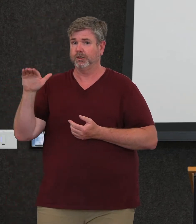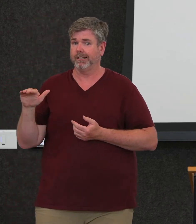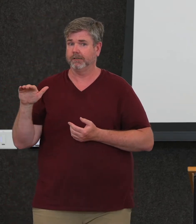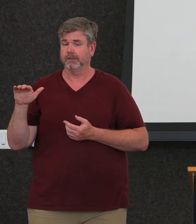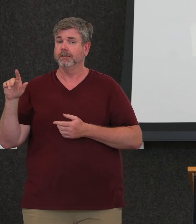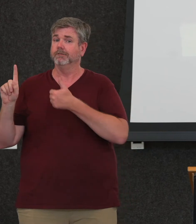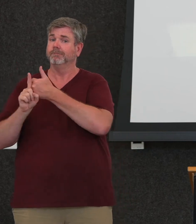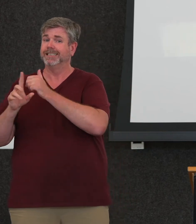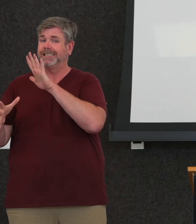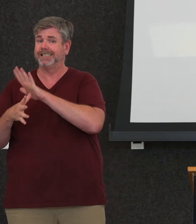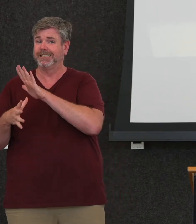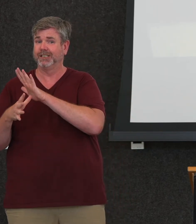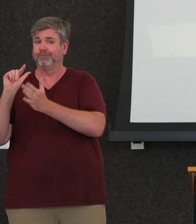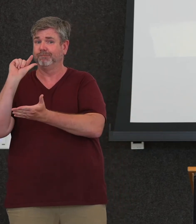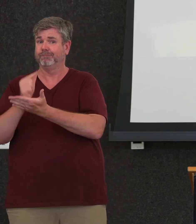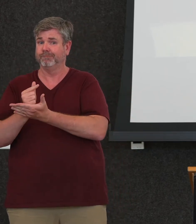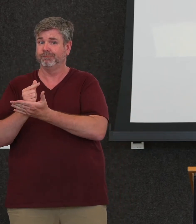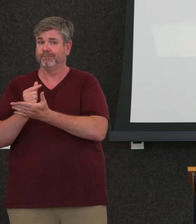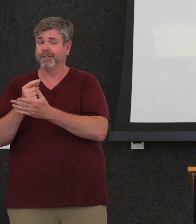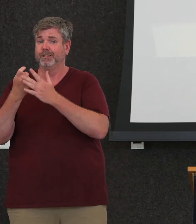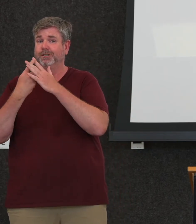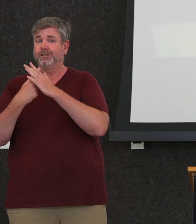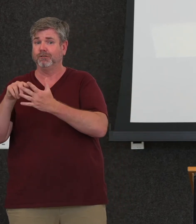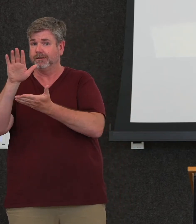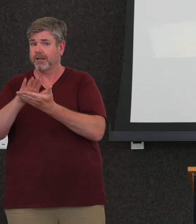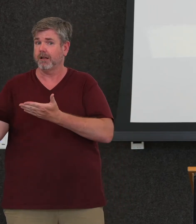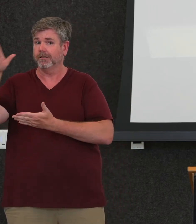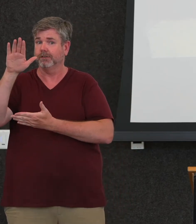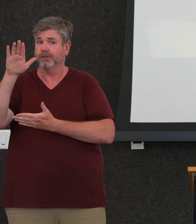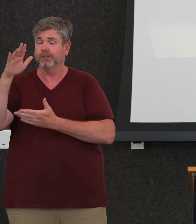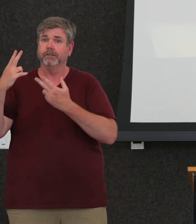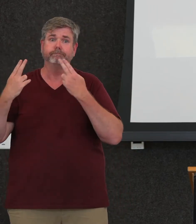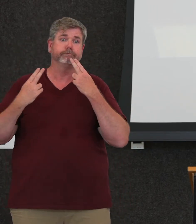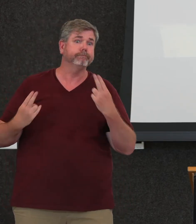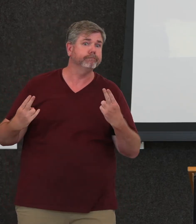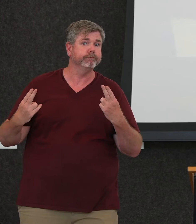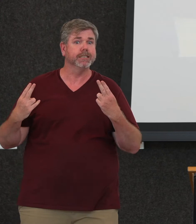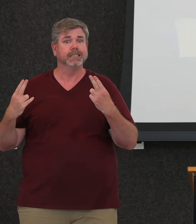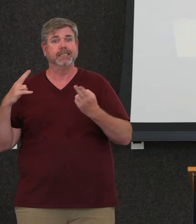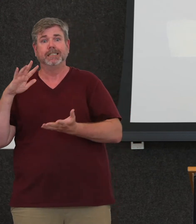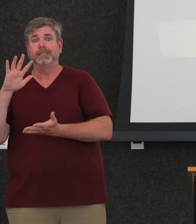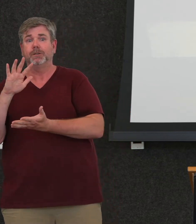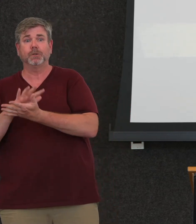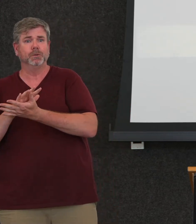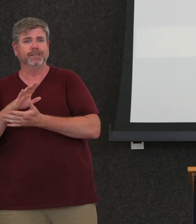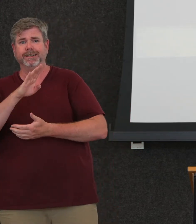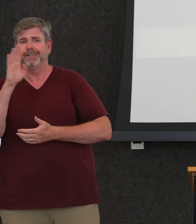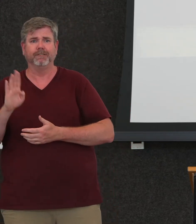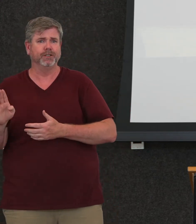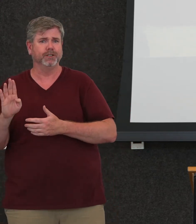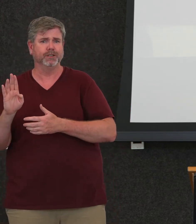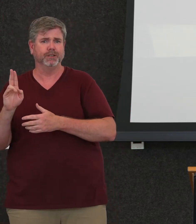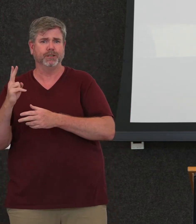be naive. She's never heard of any drugs around school. Does not know where you